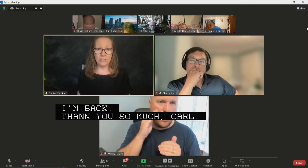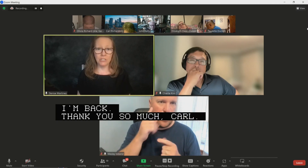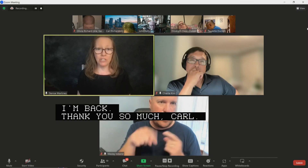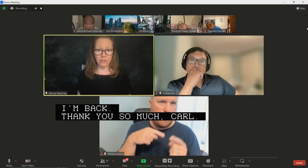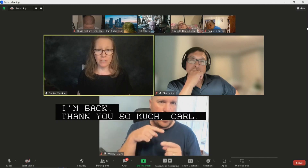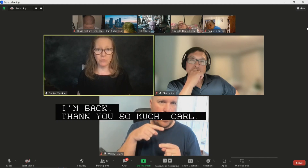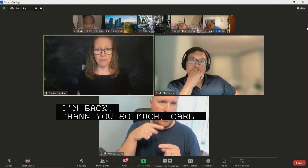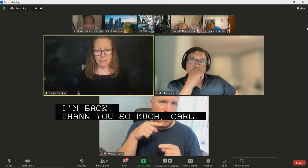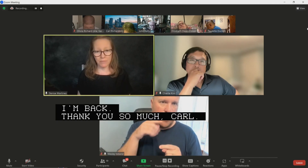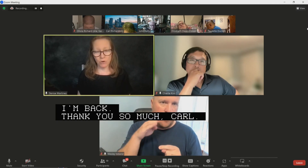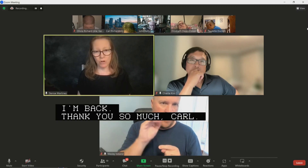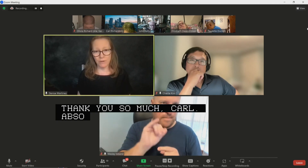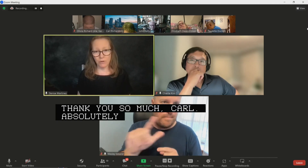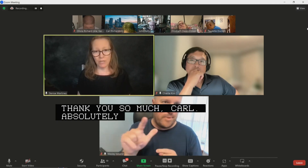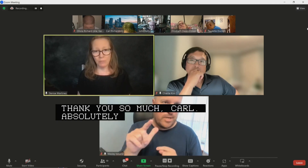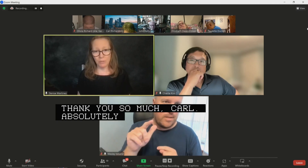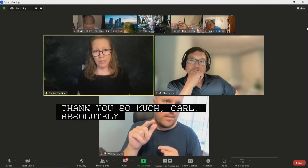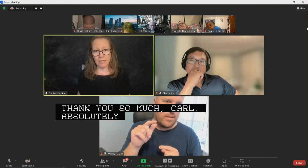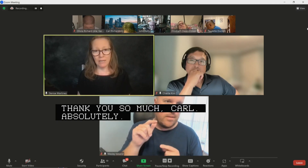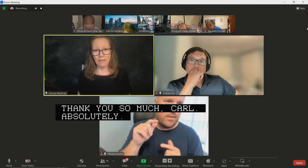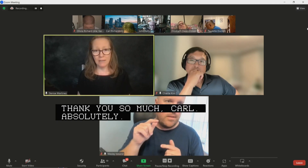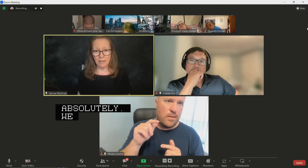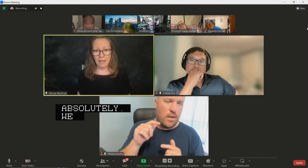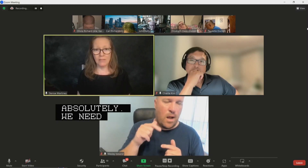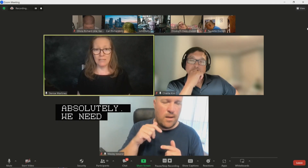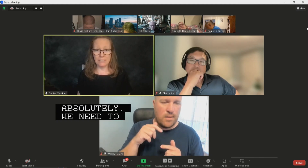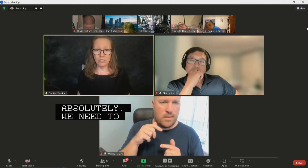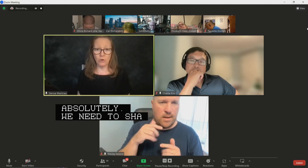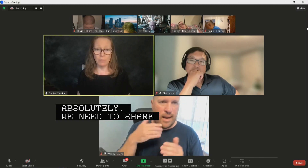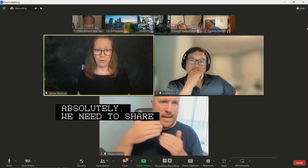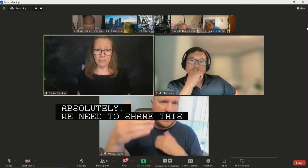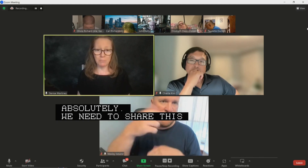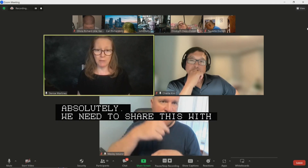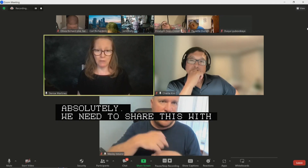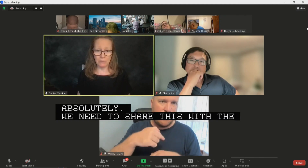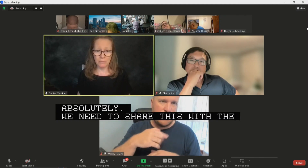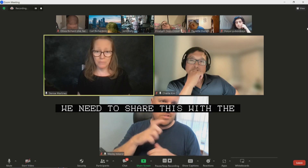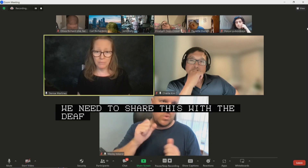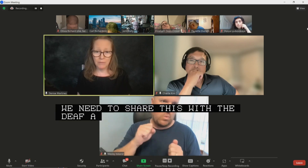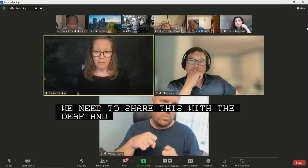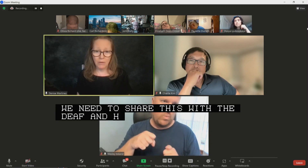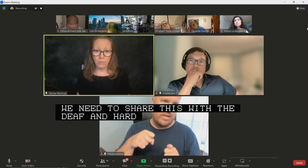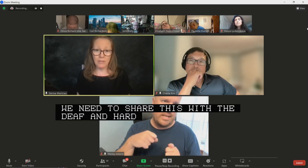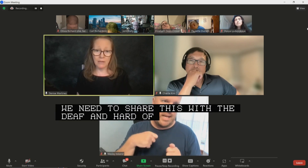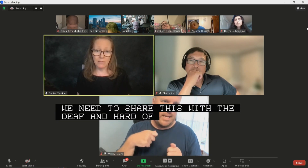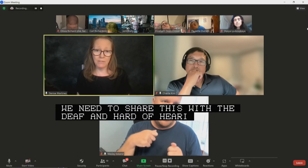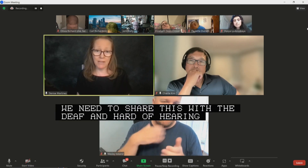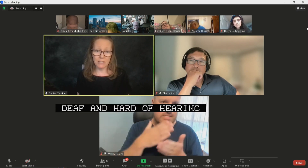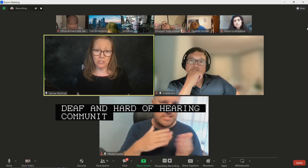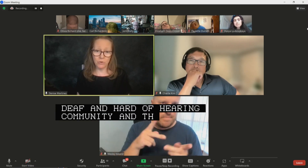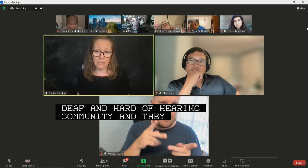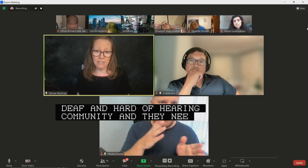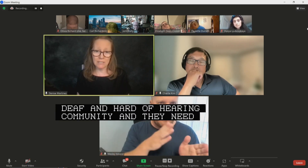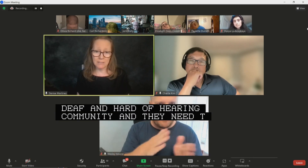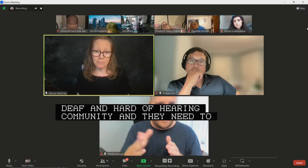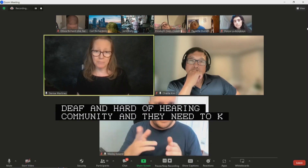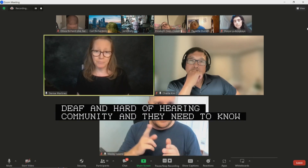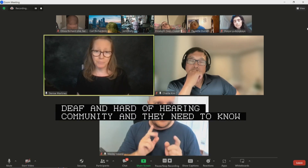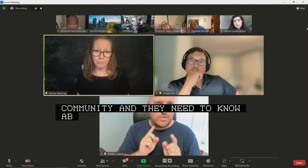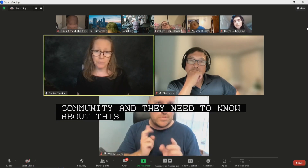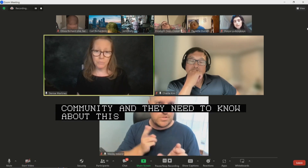We need to share this with the deaf and hard of hearing community, and they need to know about this bill with enough advance